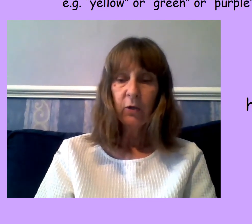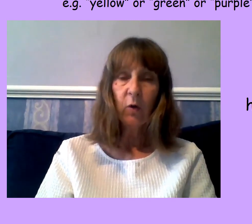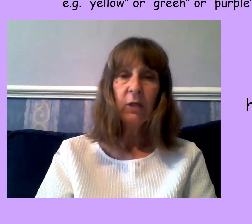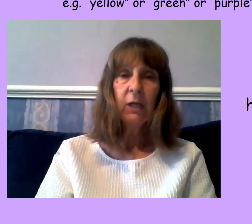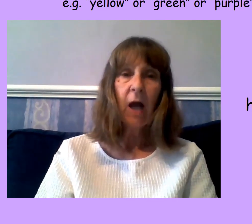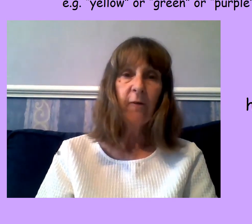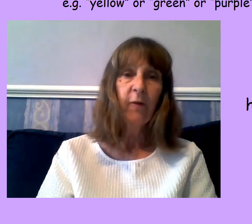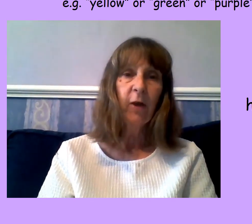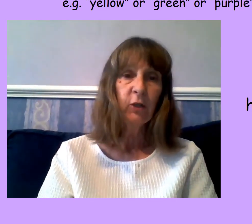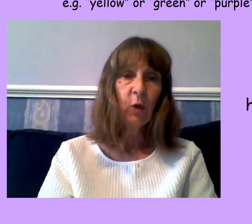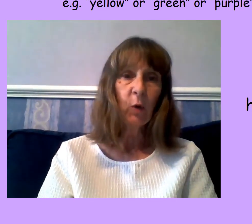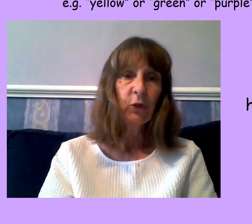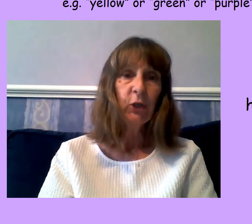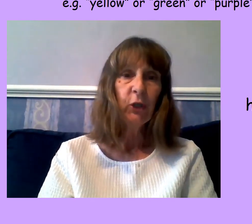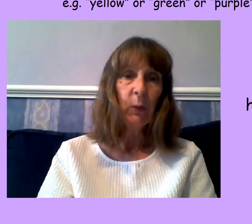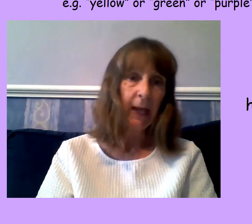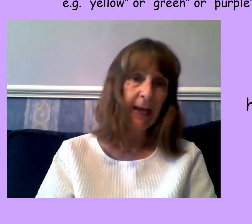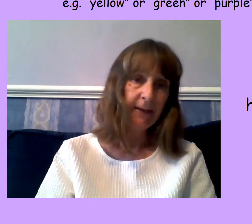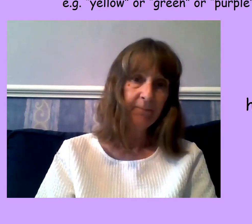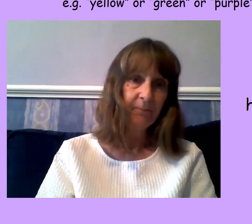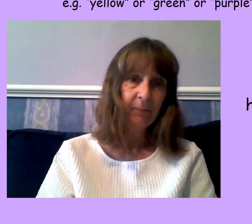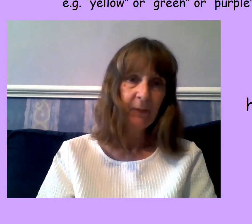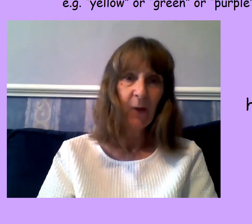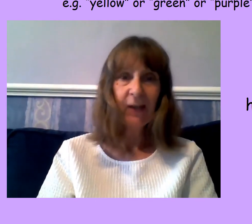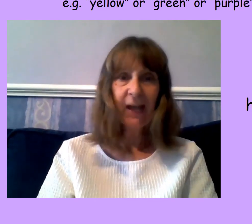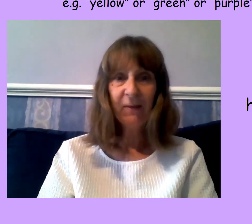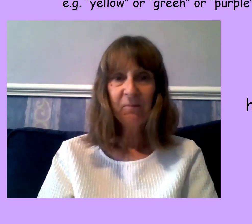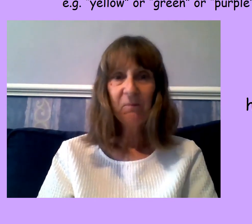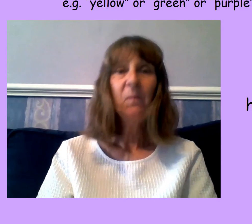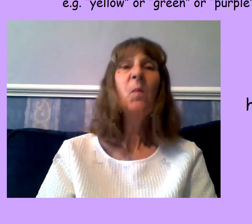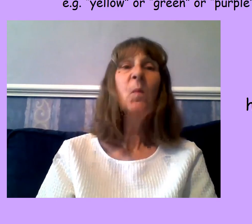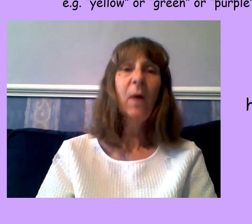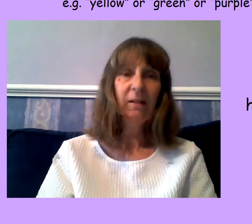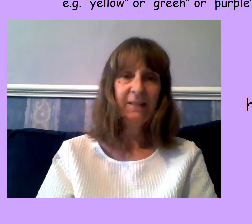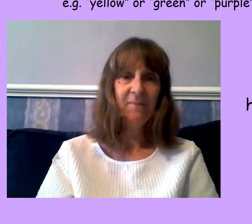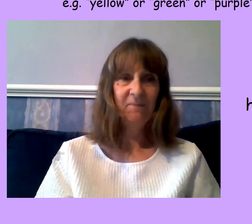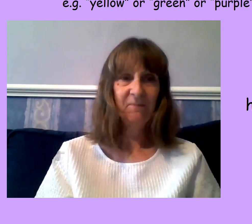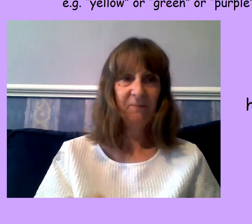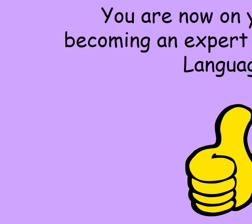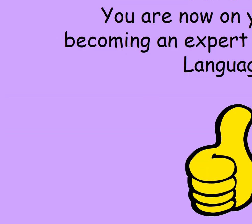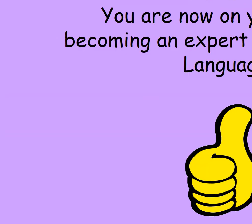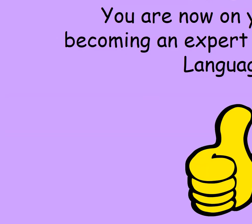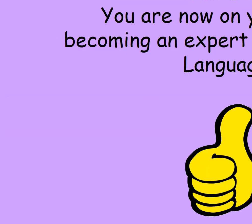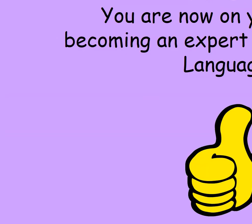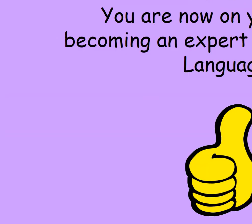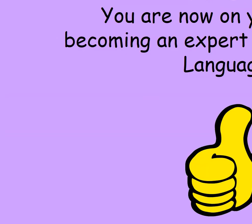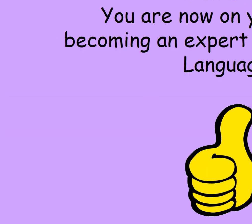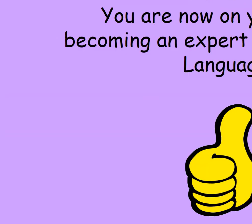helen.dawes@havering.gov.uk. Okay, well done.